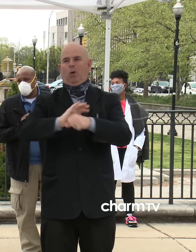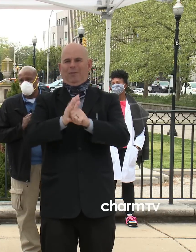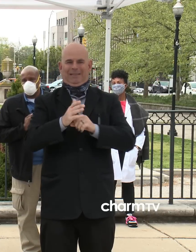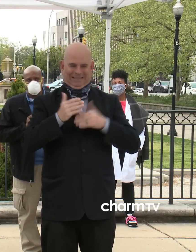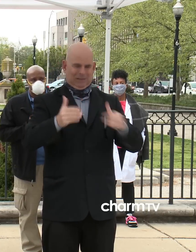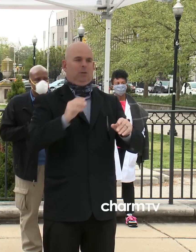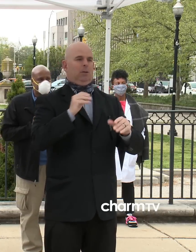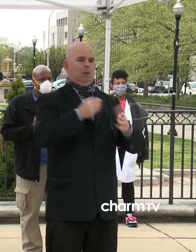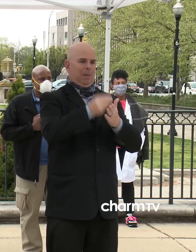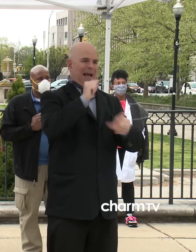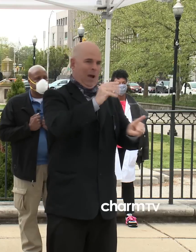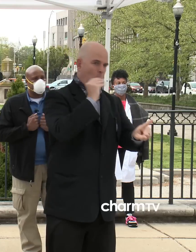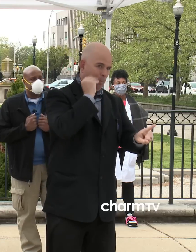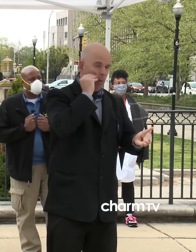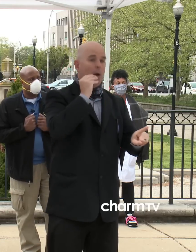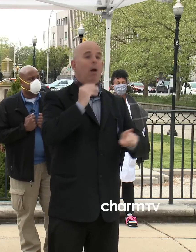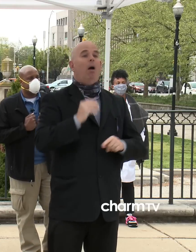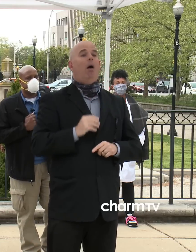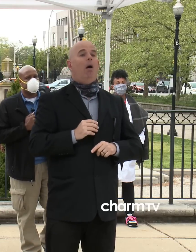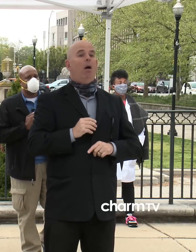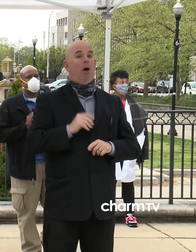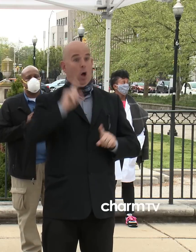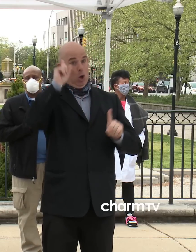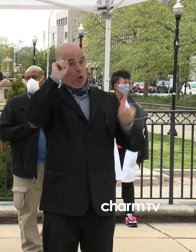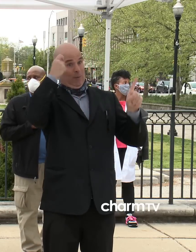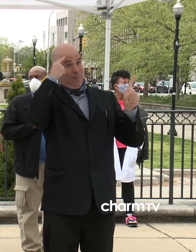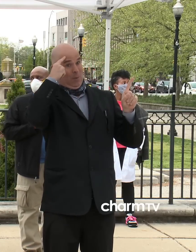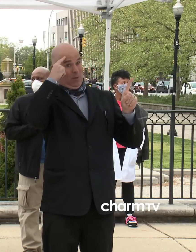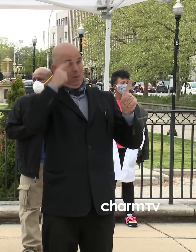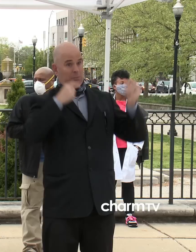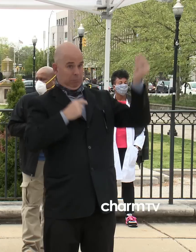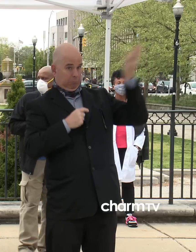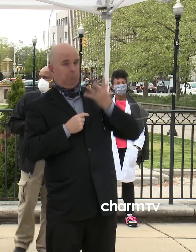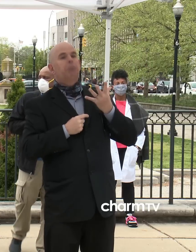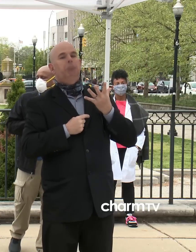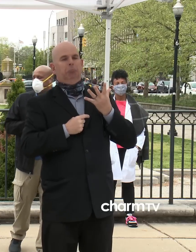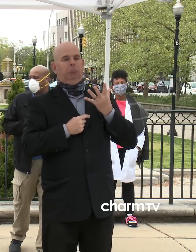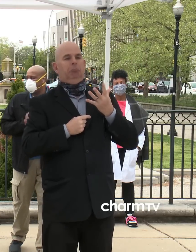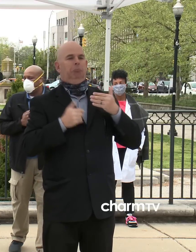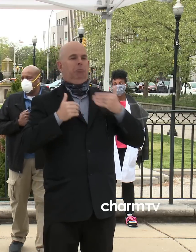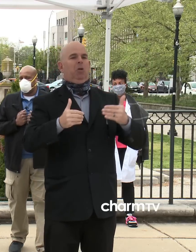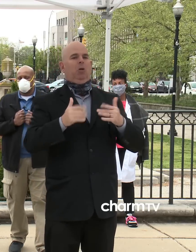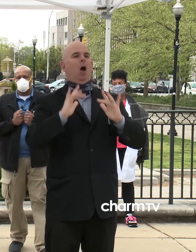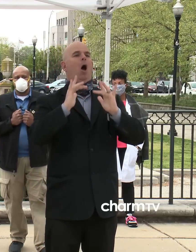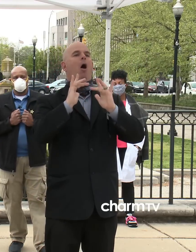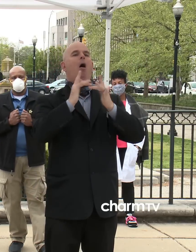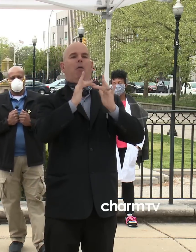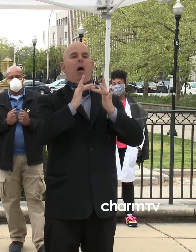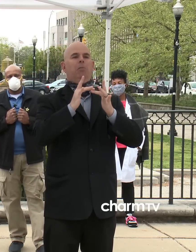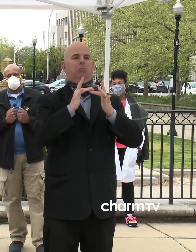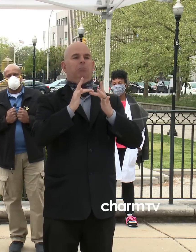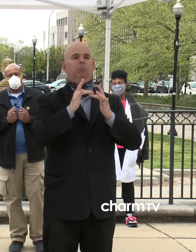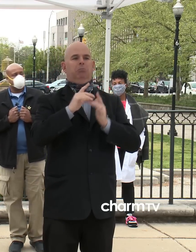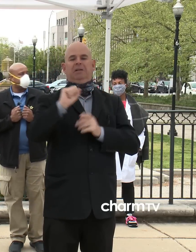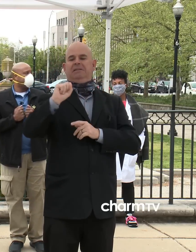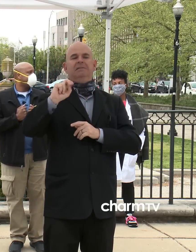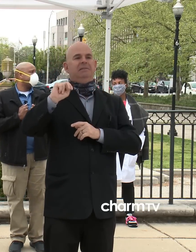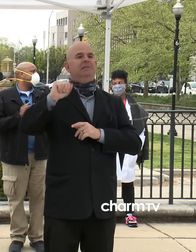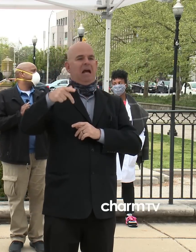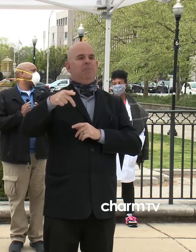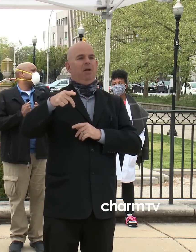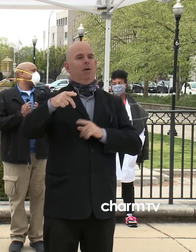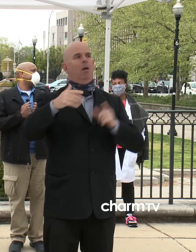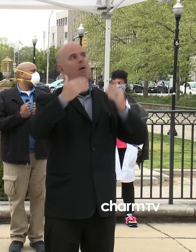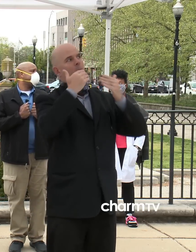Hogan authorized Baltimore to pilot online SNAP. Thank you, Governor Hogan, for authorizing a path forward for Baltimore to have a